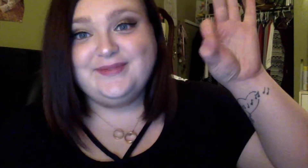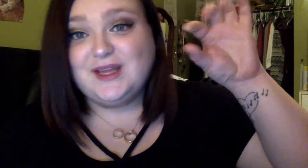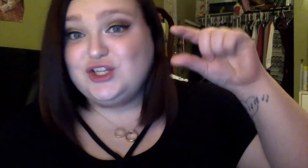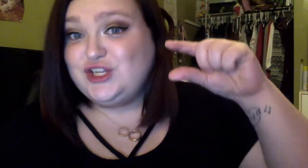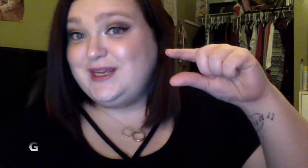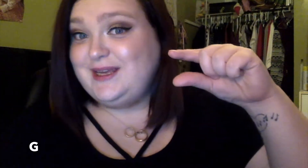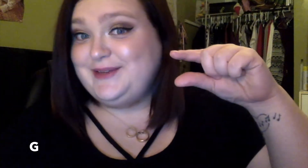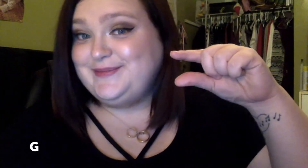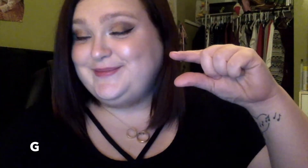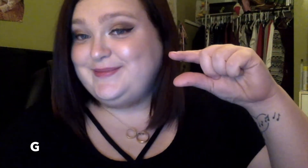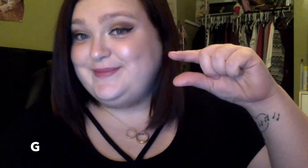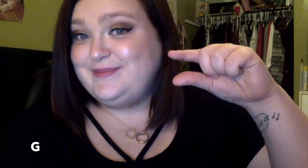G.